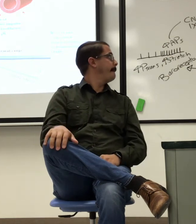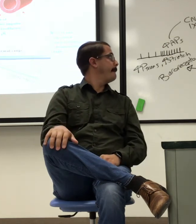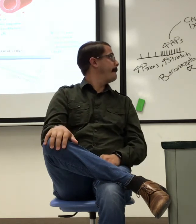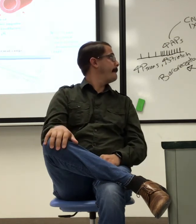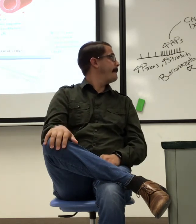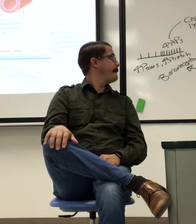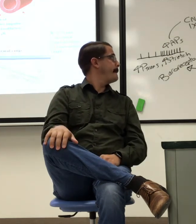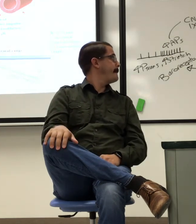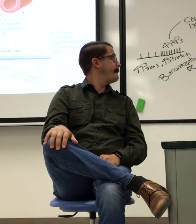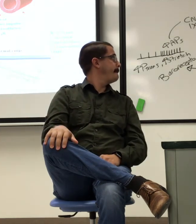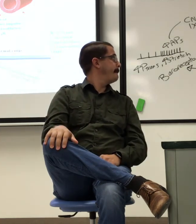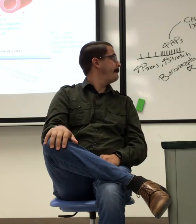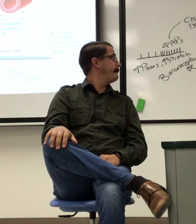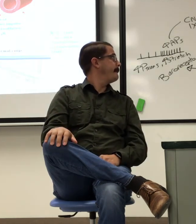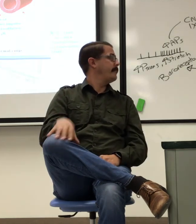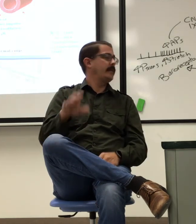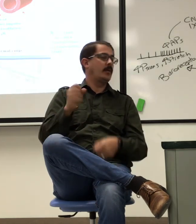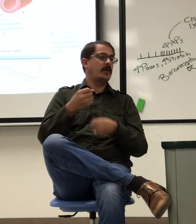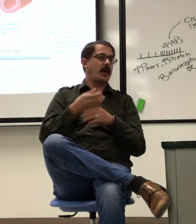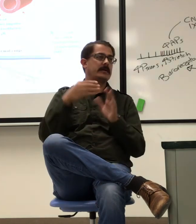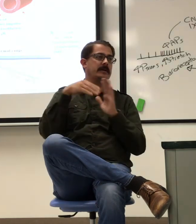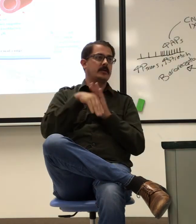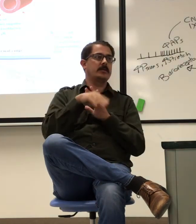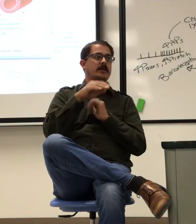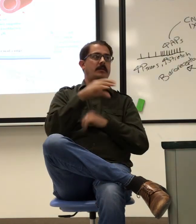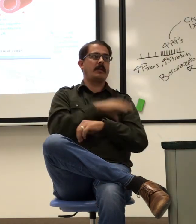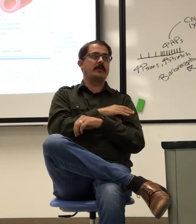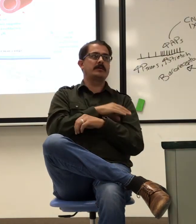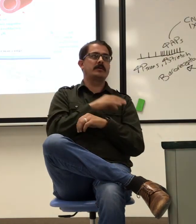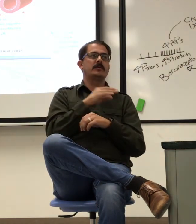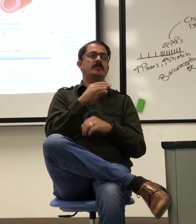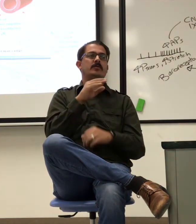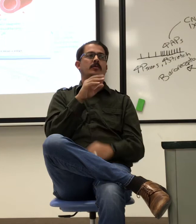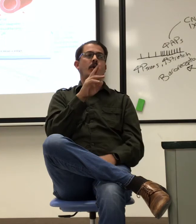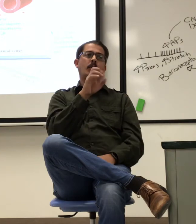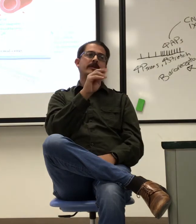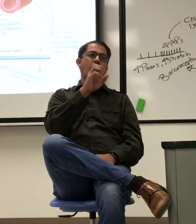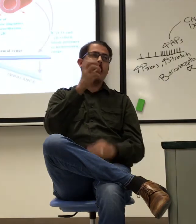and that causes a decrease in blood pressure to restore the set point.